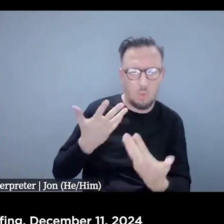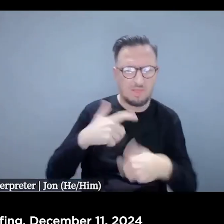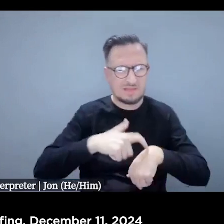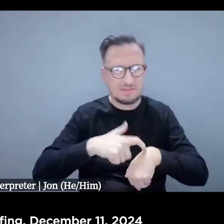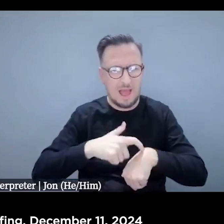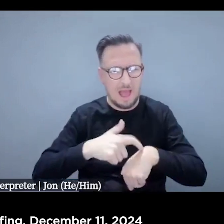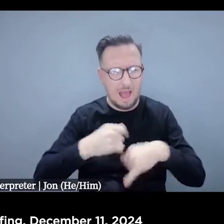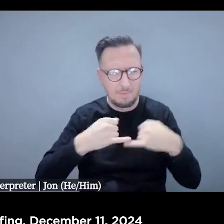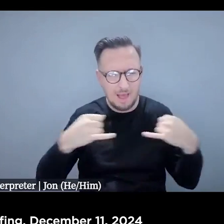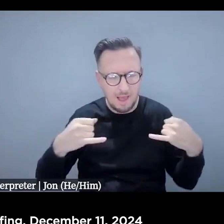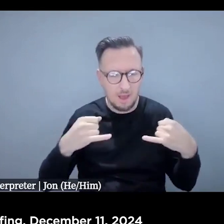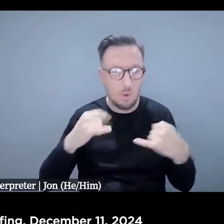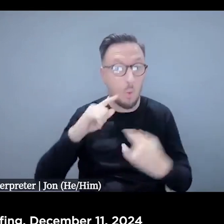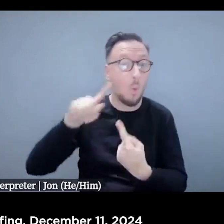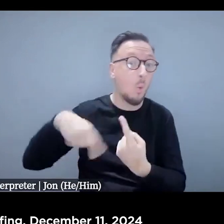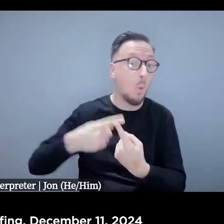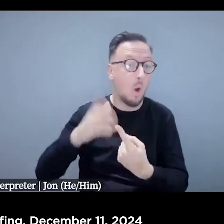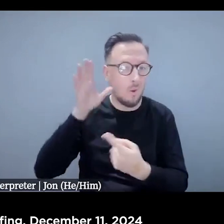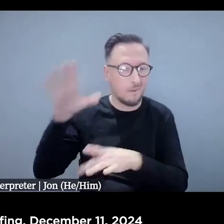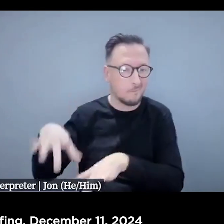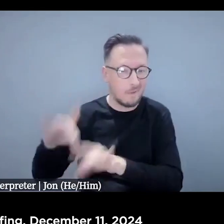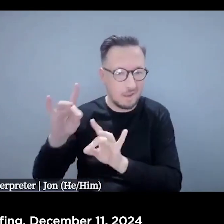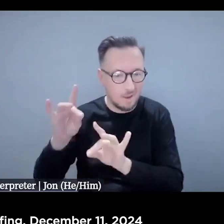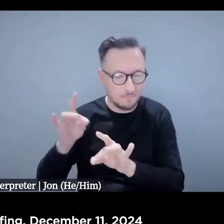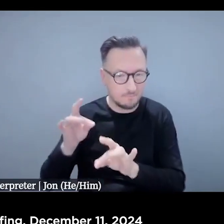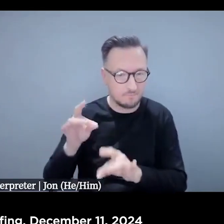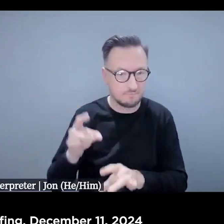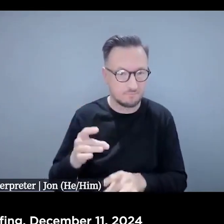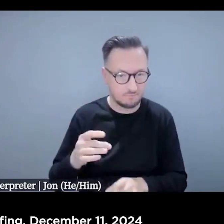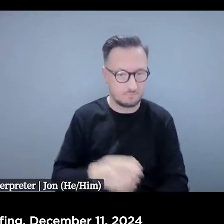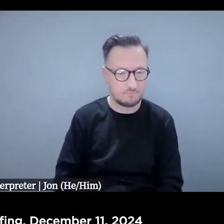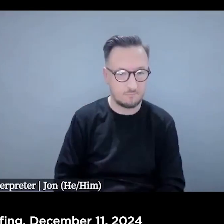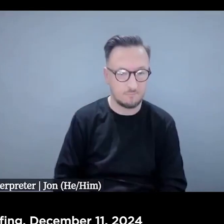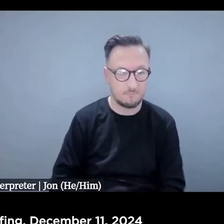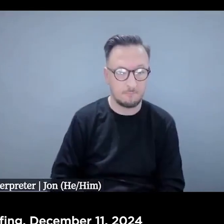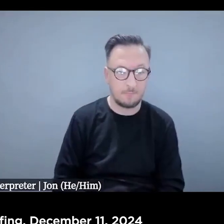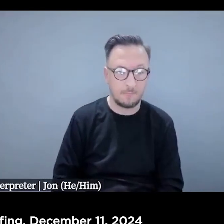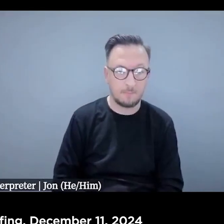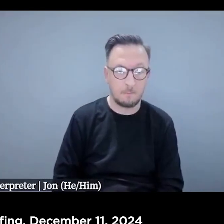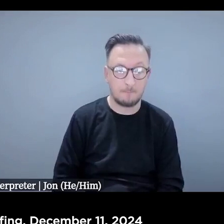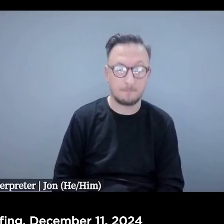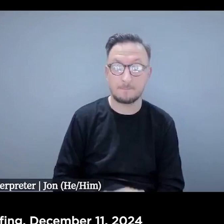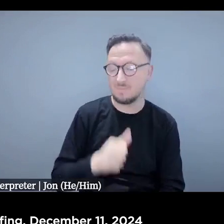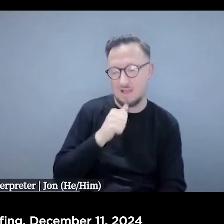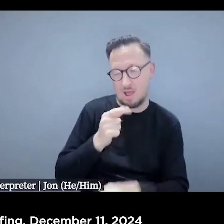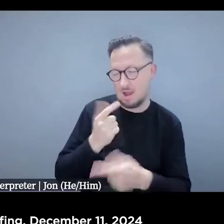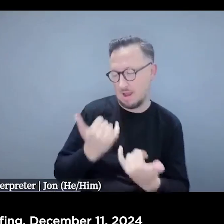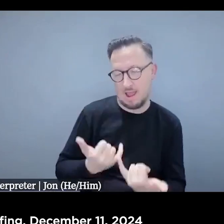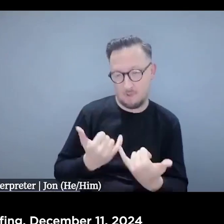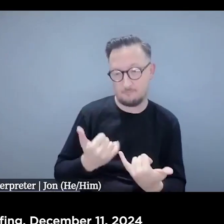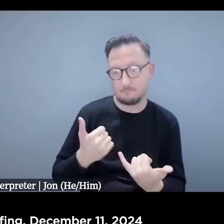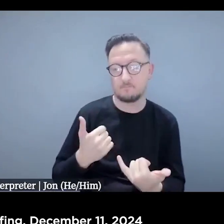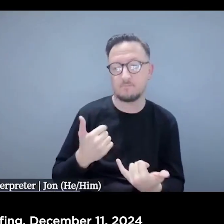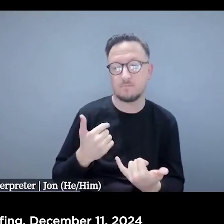of when they think the debris will be picked up? Is there any sort of timeline available? Not at this time, Taylor. What I will say